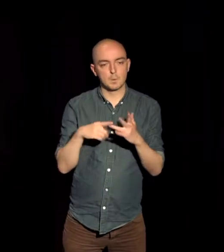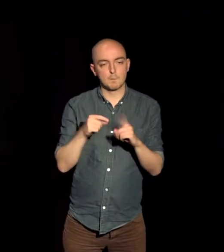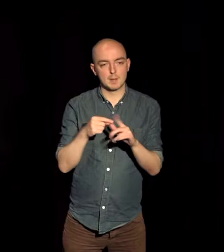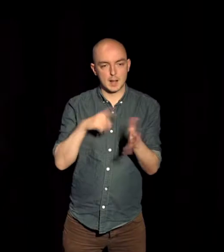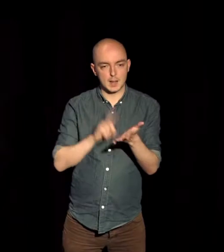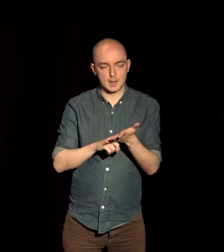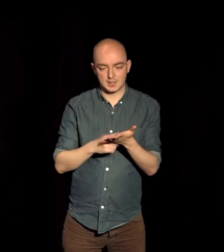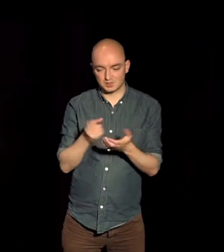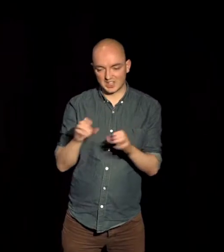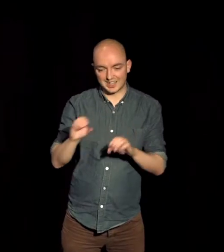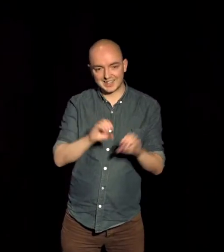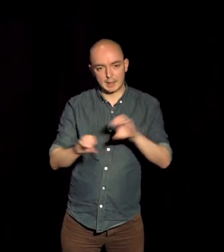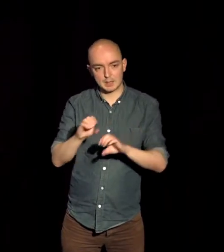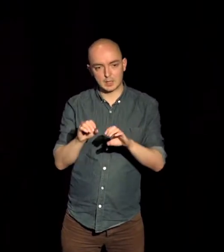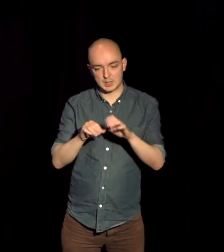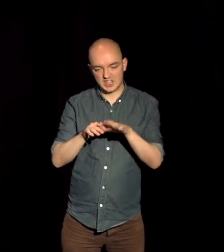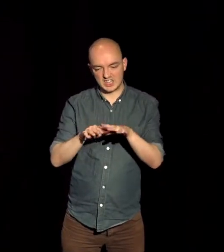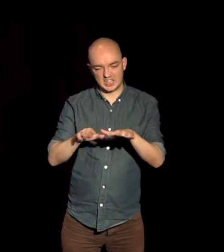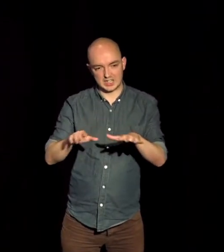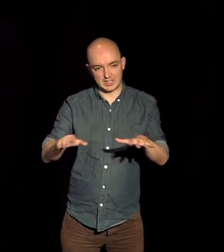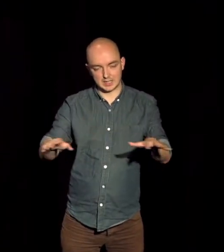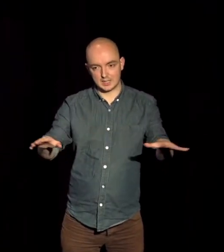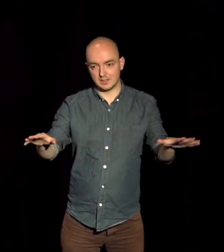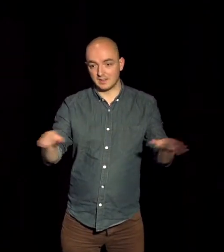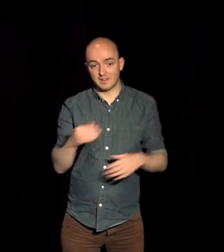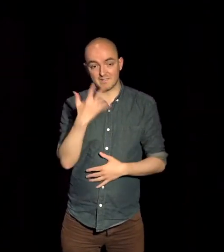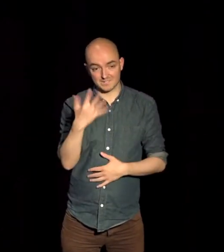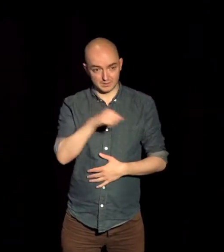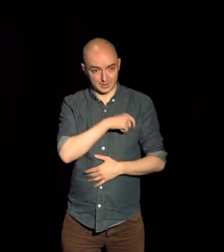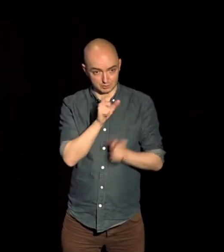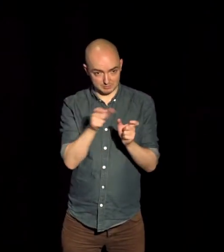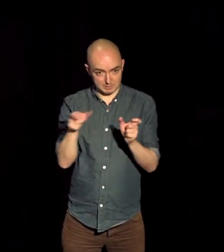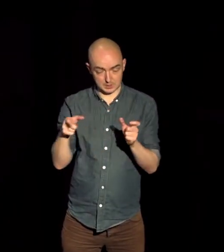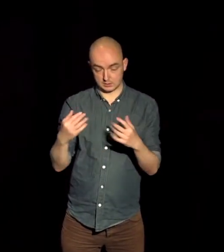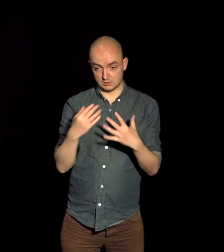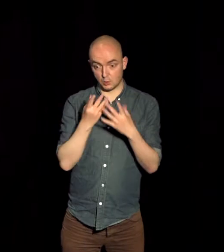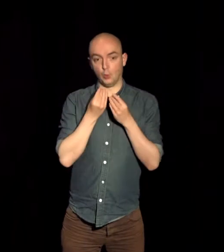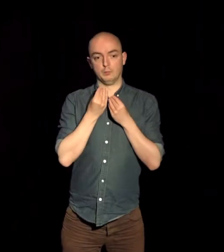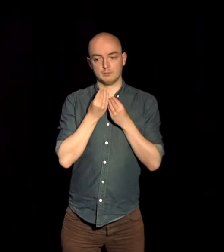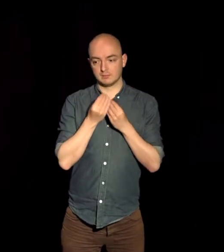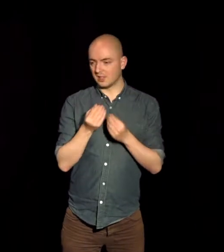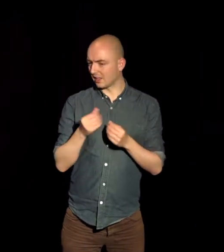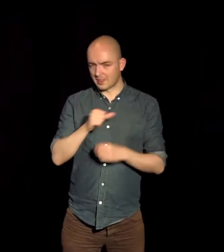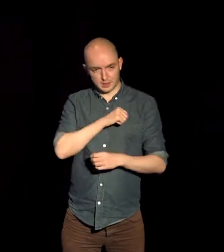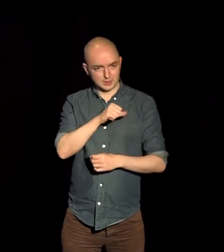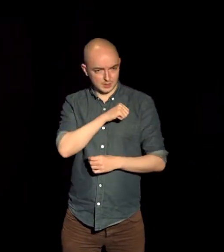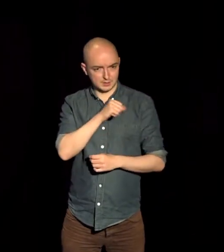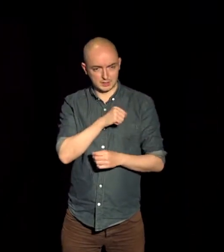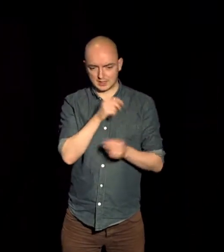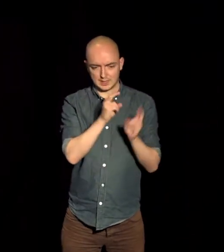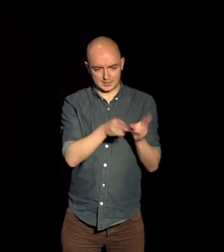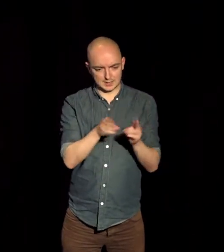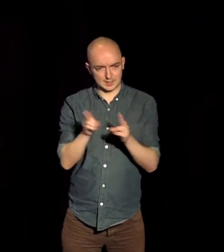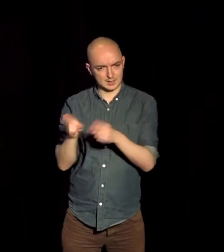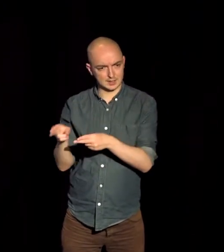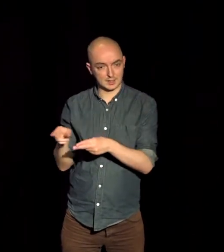leak in a chemical plant, 500,000 people exposed, several thousand killed, people still arguing about how many thousand people were killed